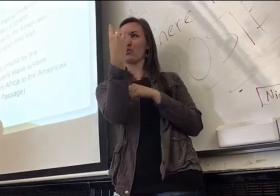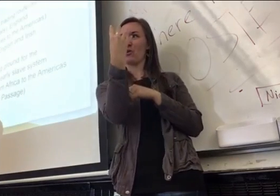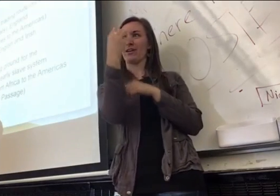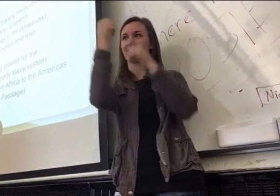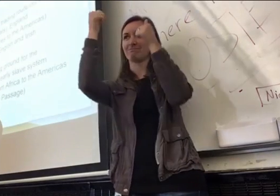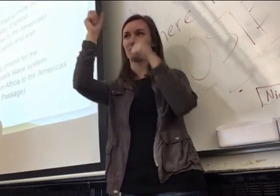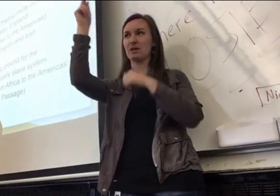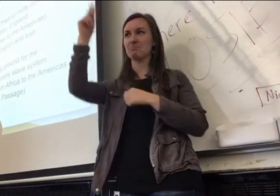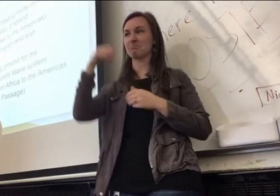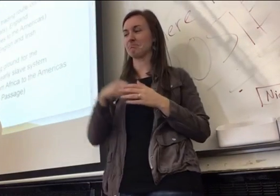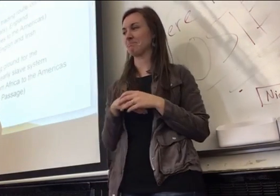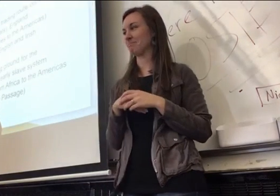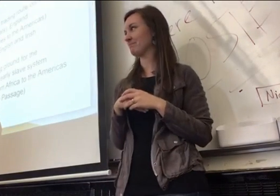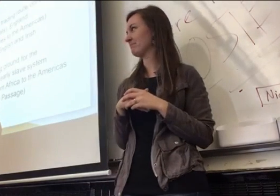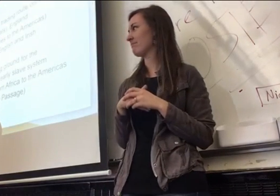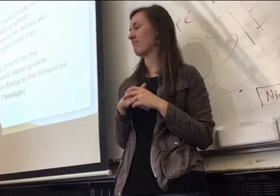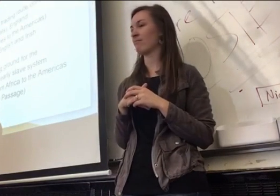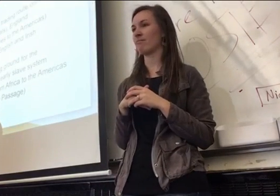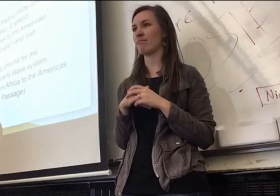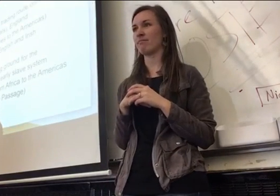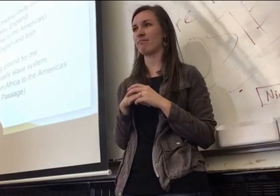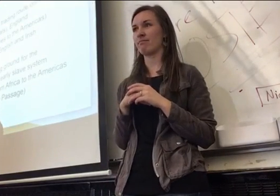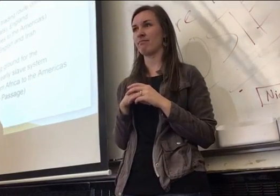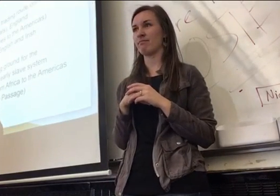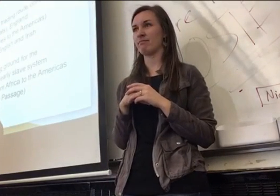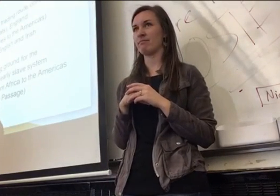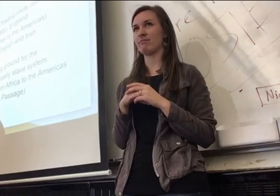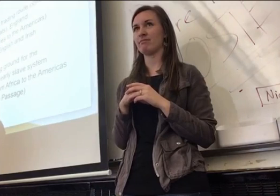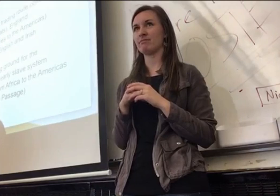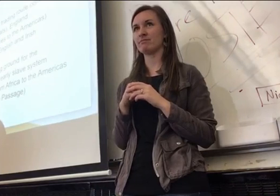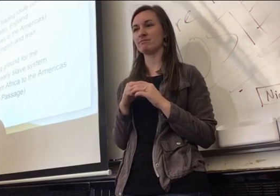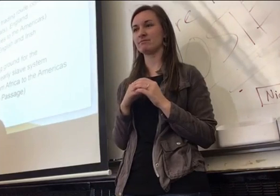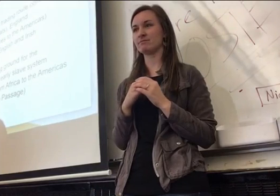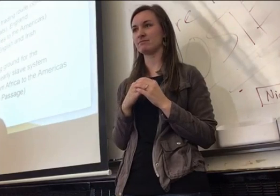Remember, no snuggling or punching each other in the ship.